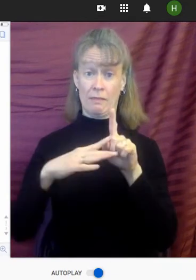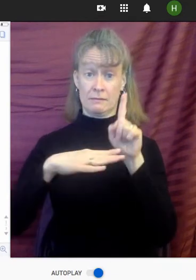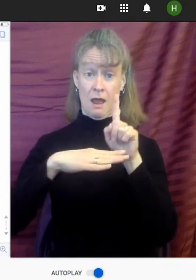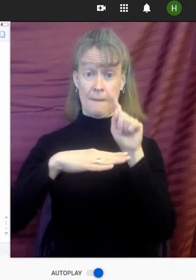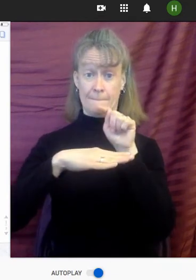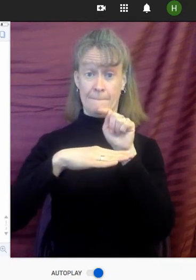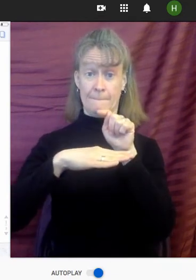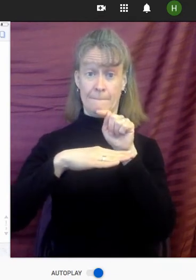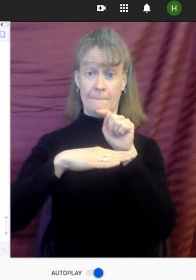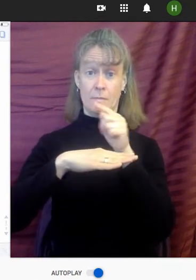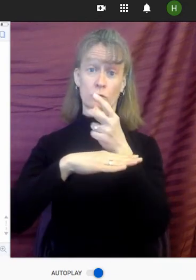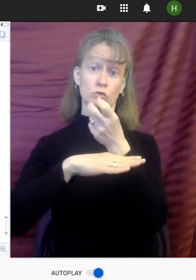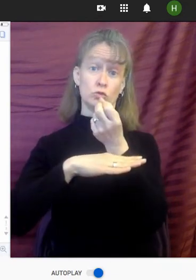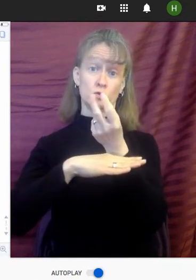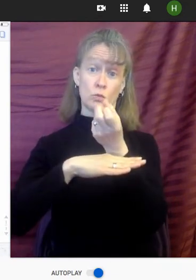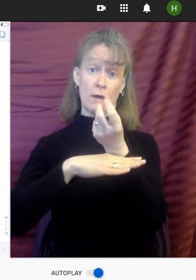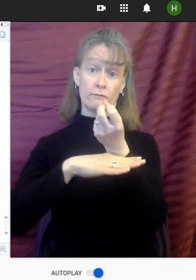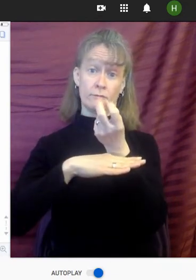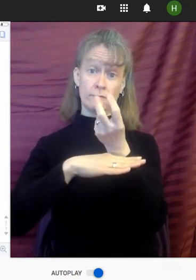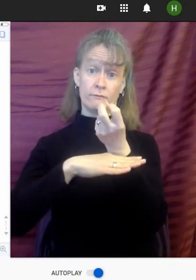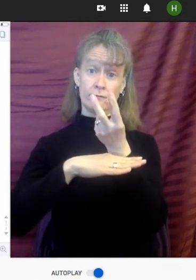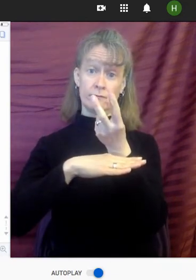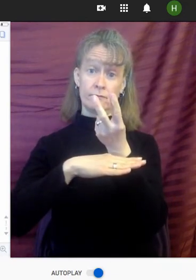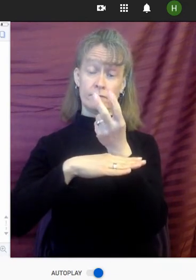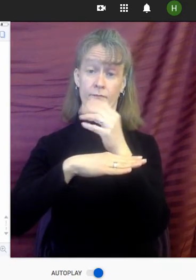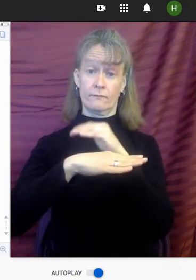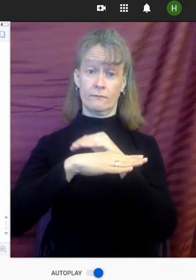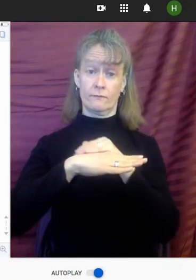we just have 12.